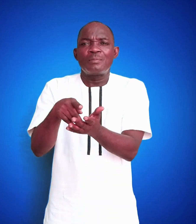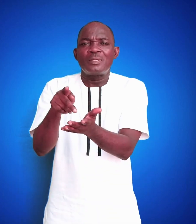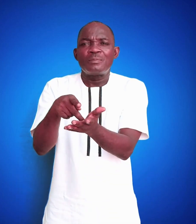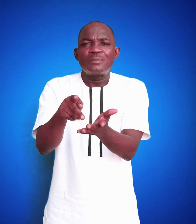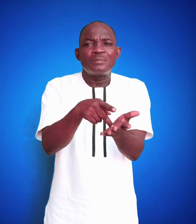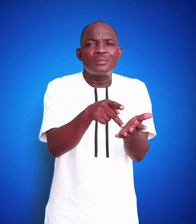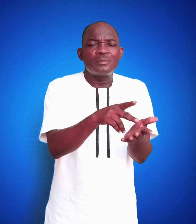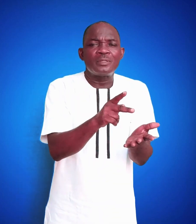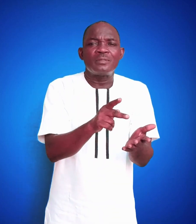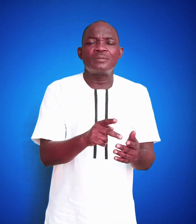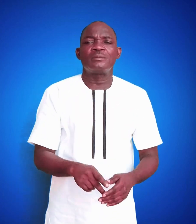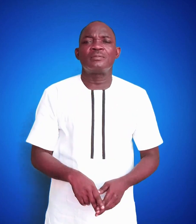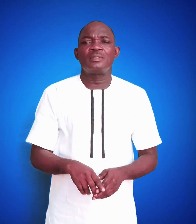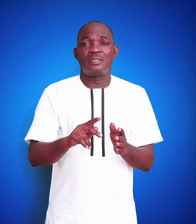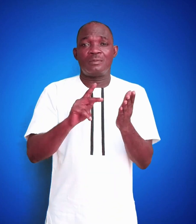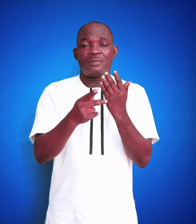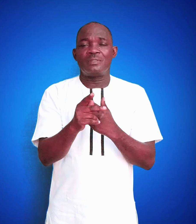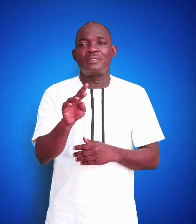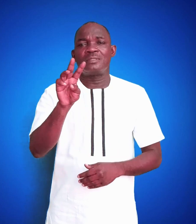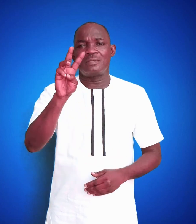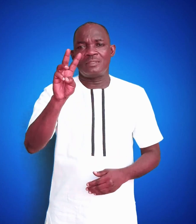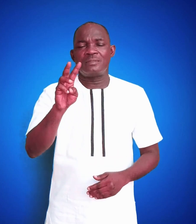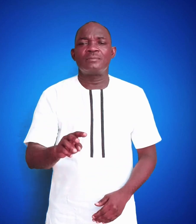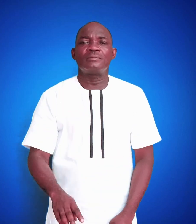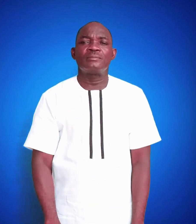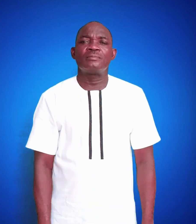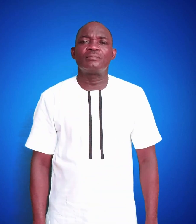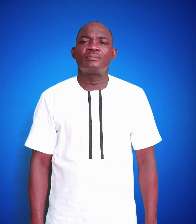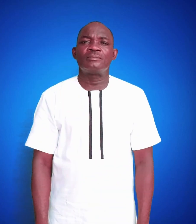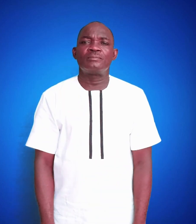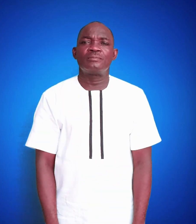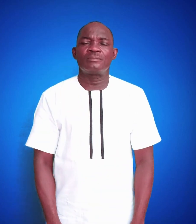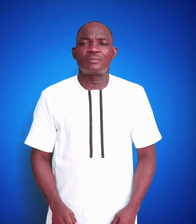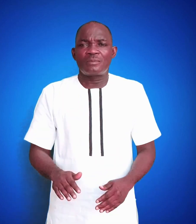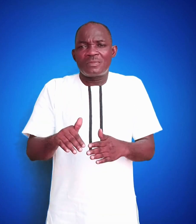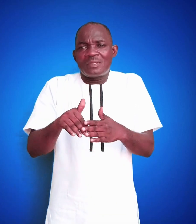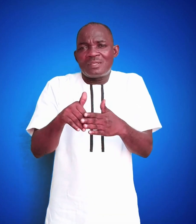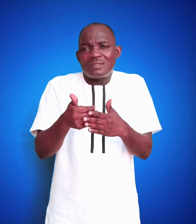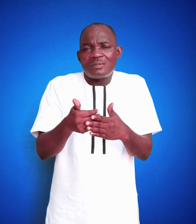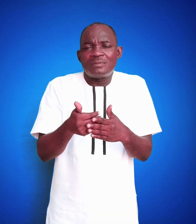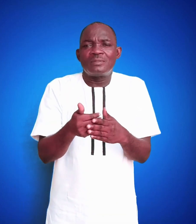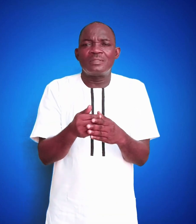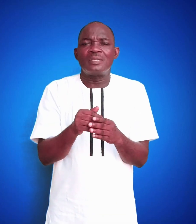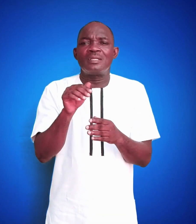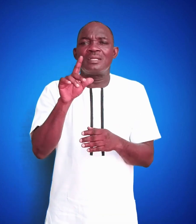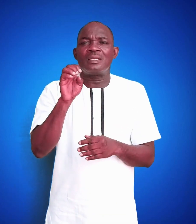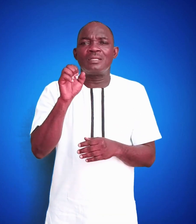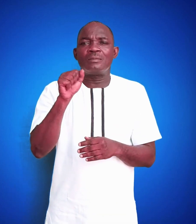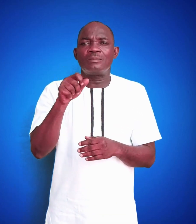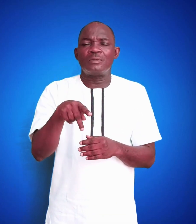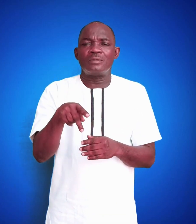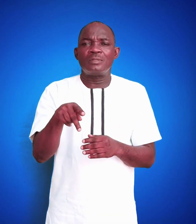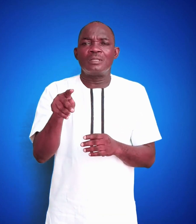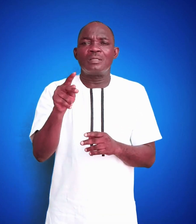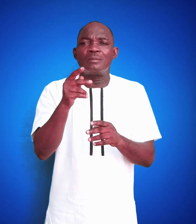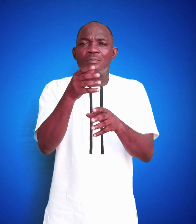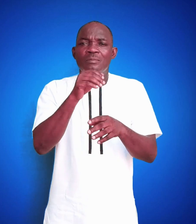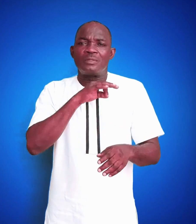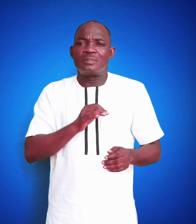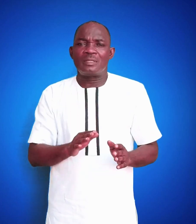Payments. Page 6. How are LEAP